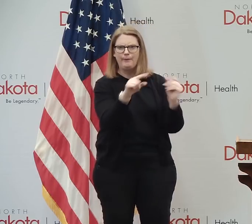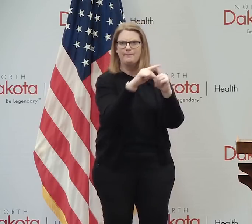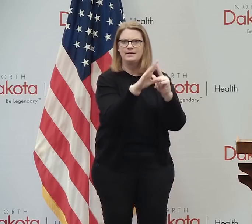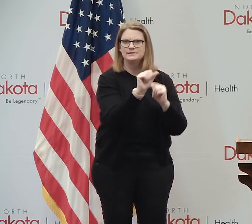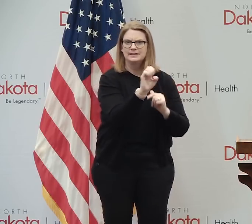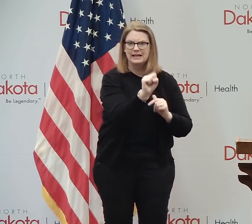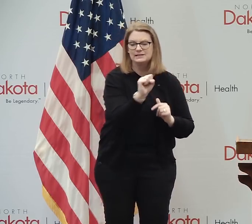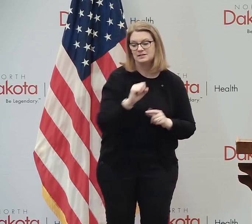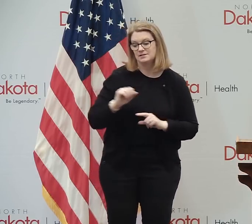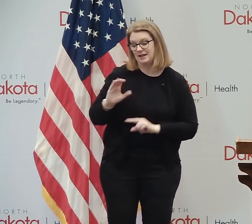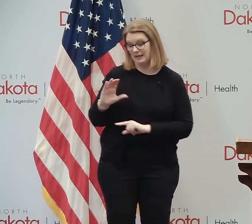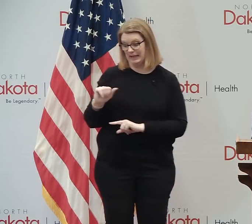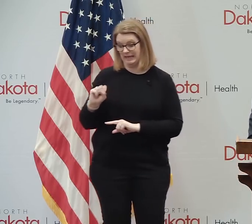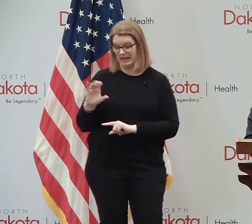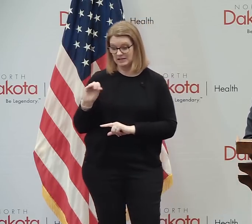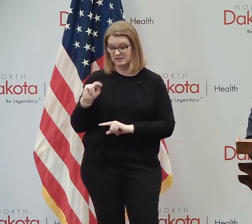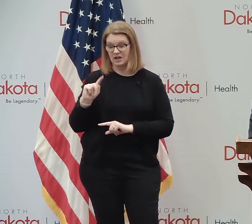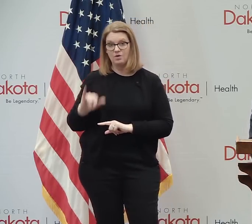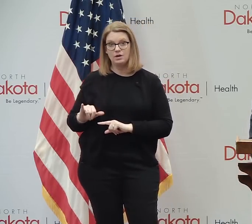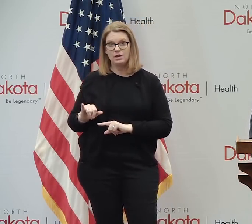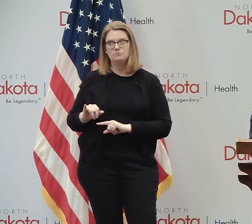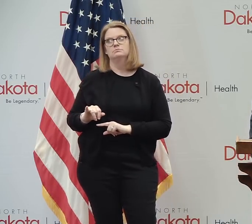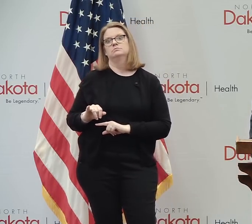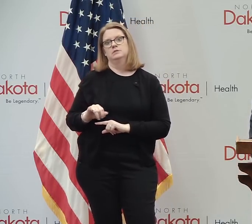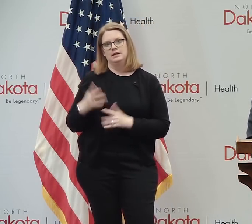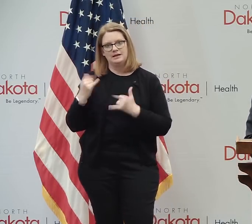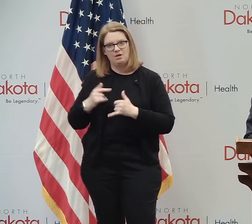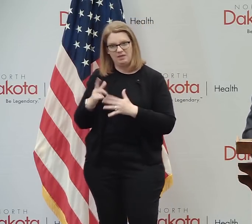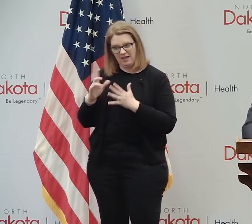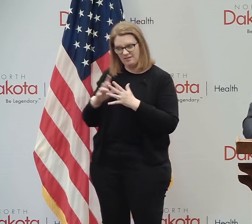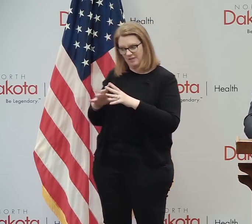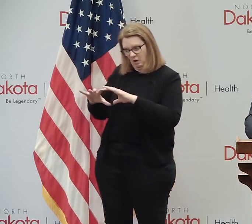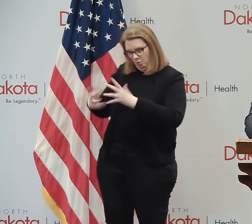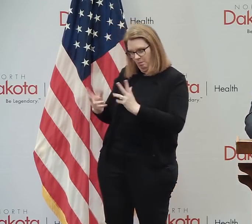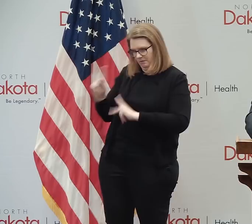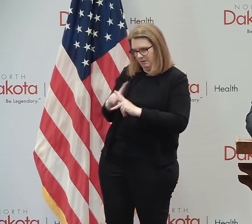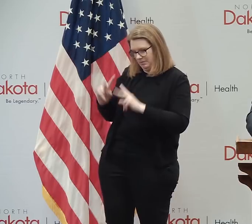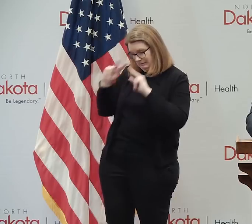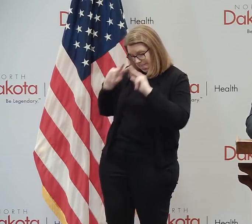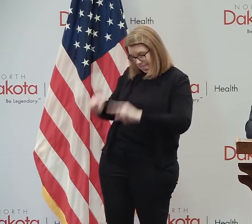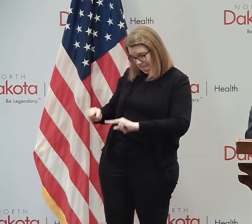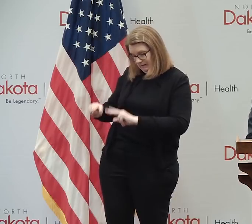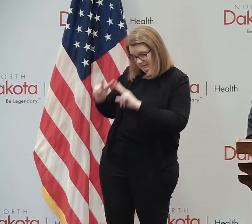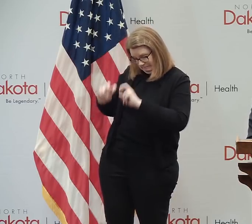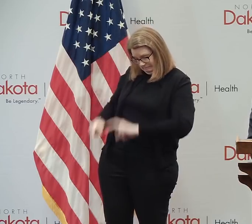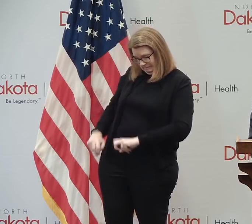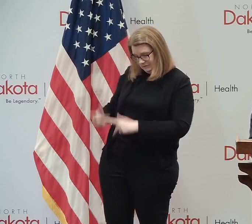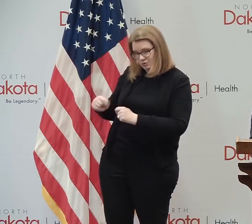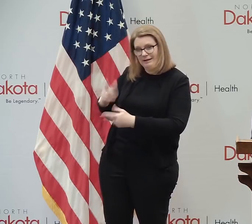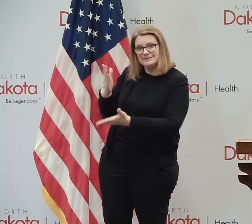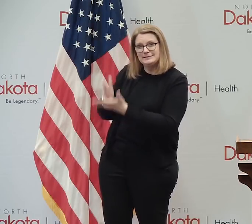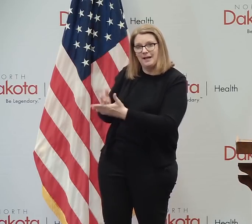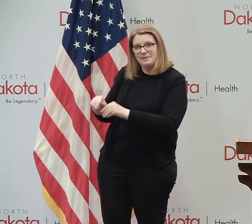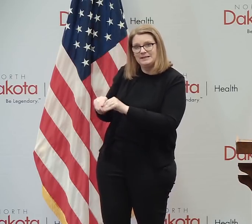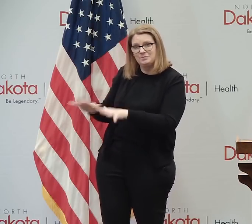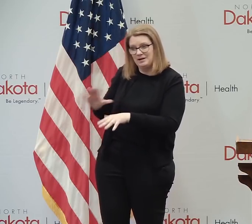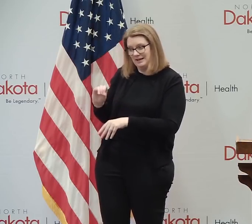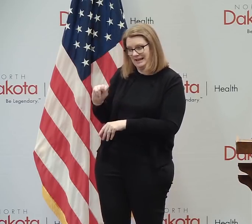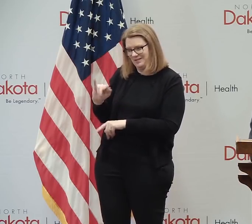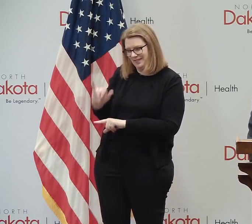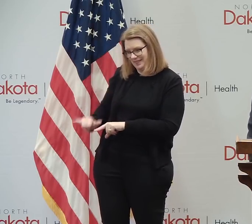others like Cass County, where we've got a focused task force right now trying to arrest the spread in that county. So going